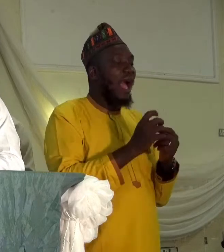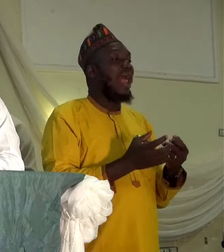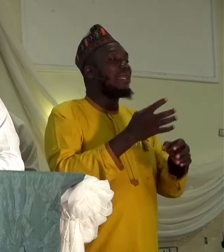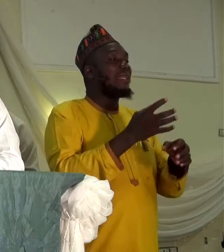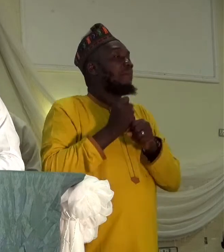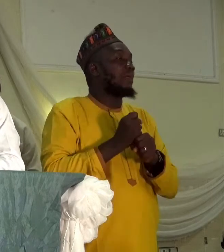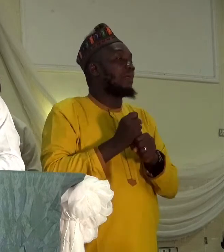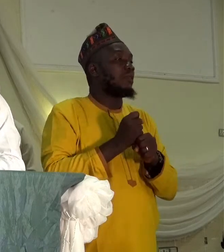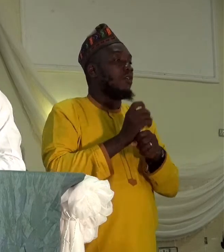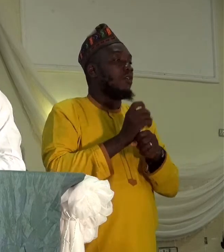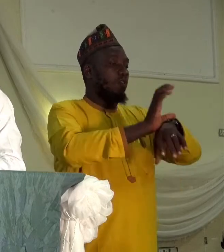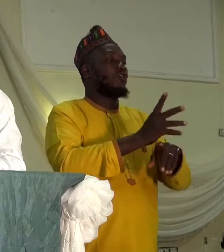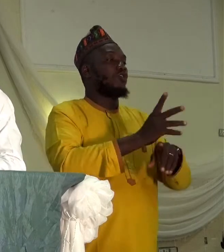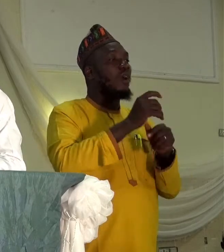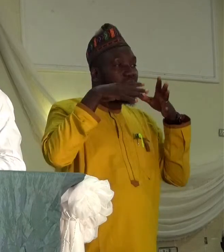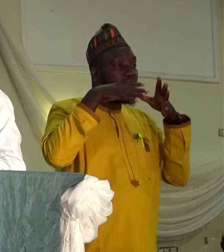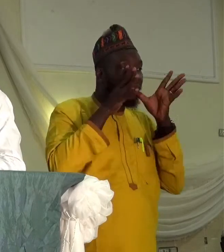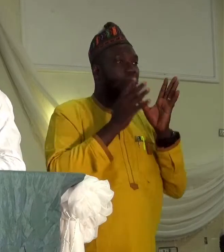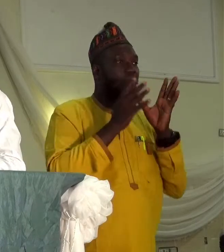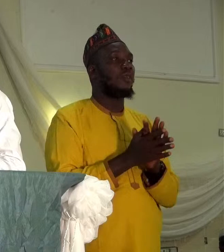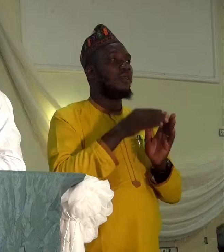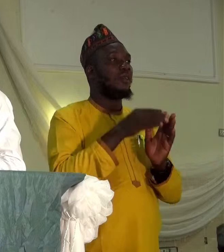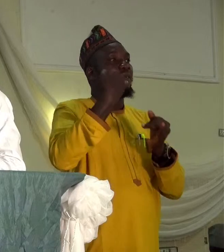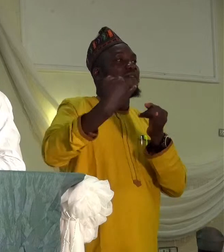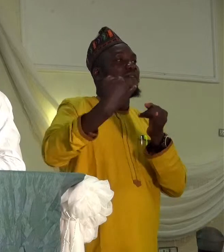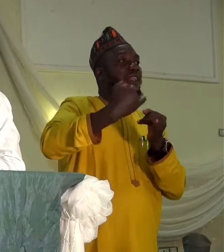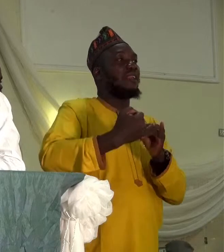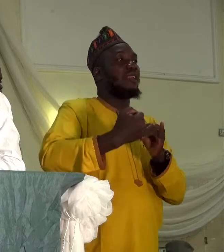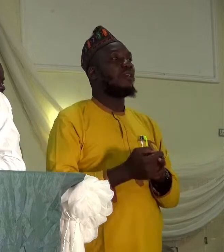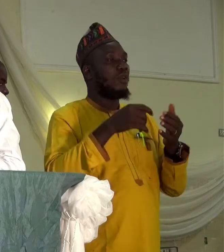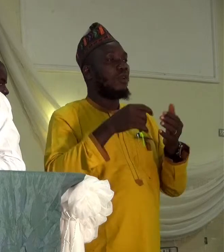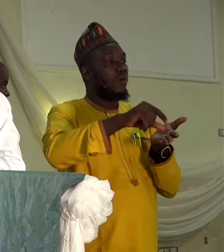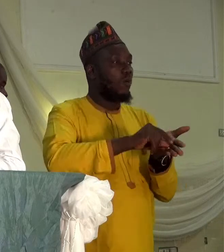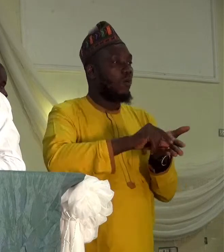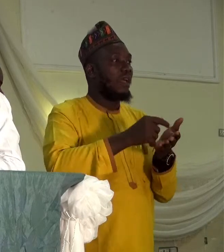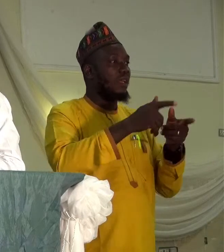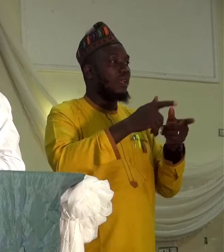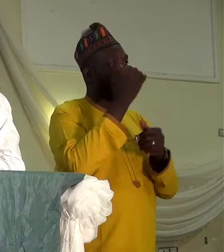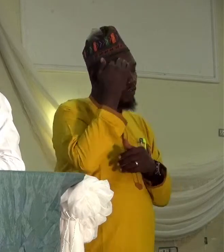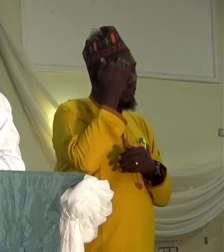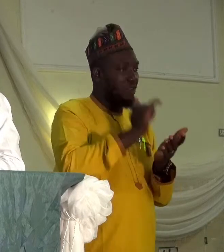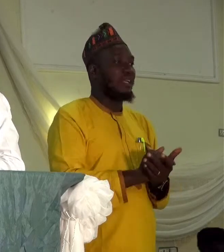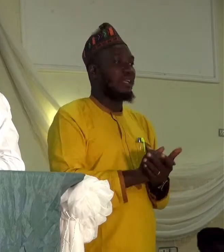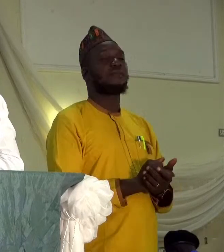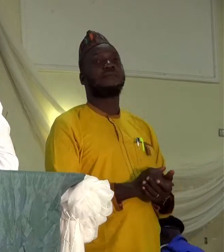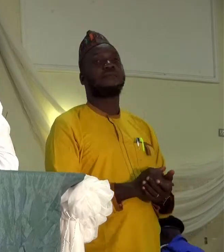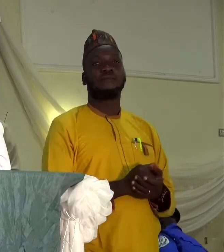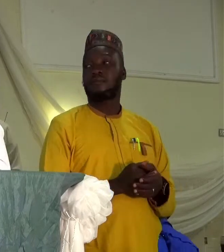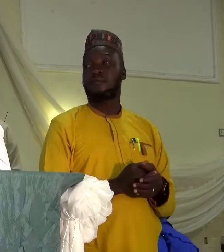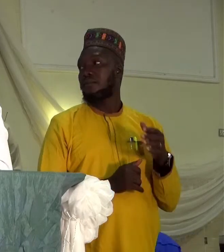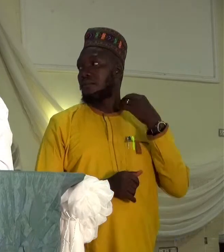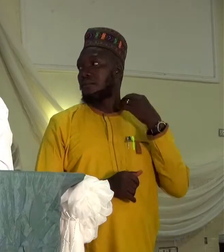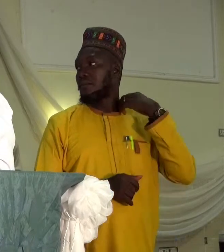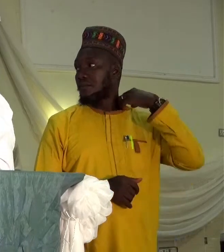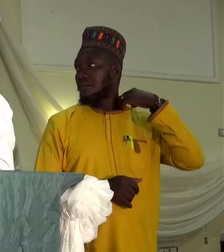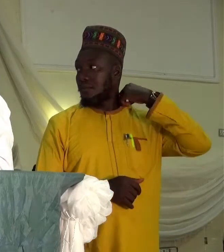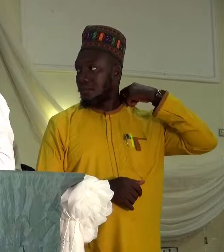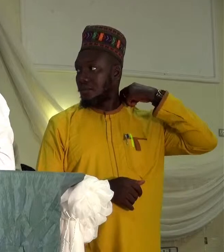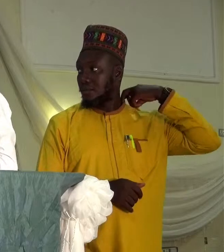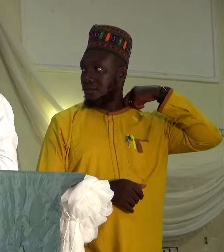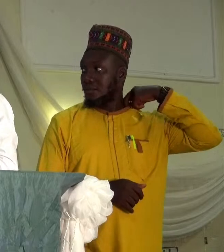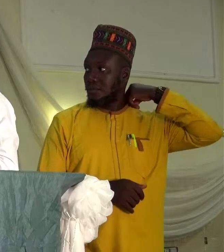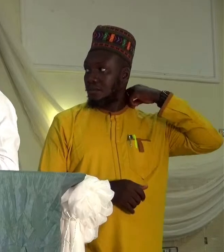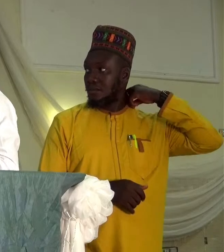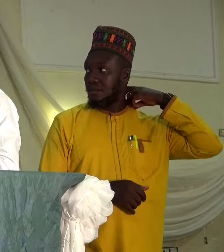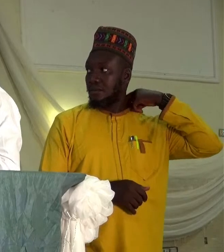the culture of Islam. Finally, Quran e joye wa o wajaidu tin ba se mistake alaji bada bi mo tin